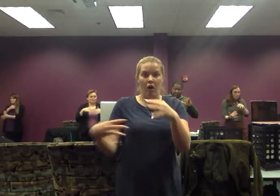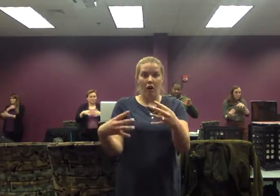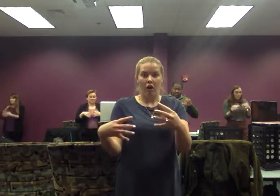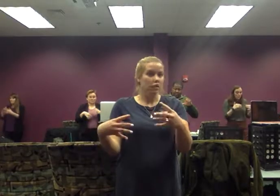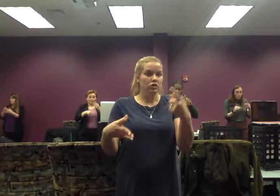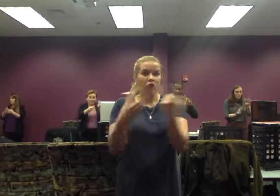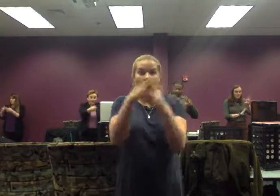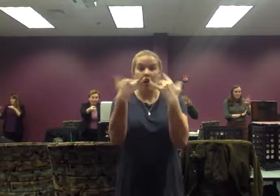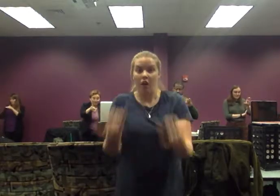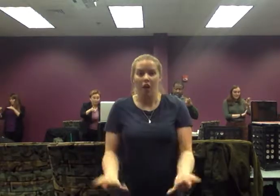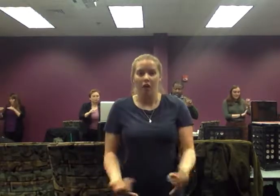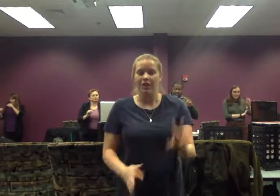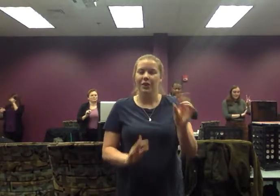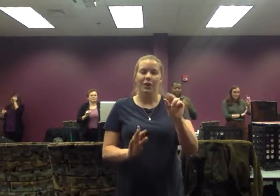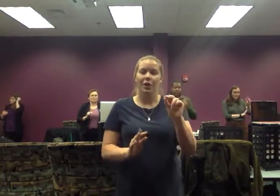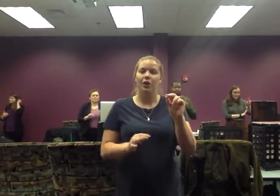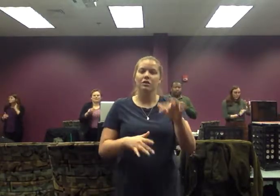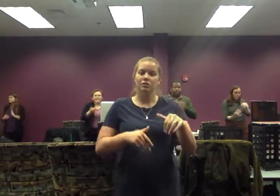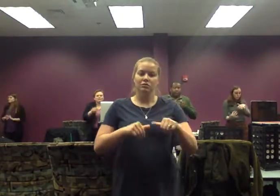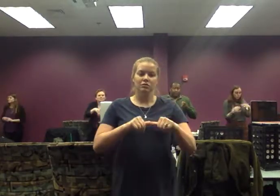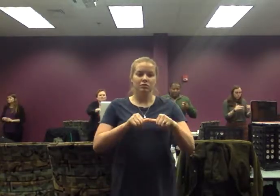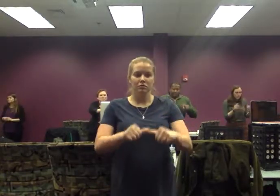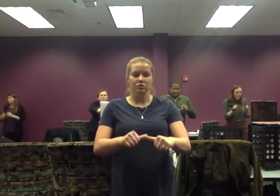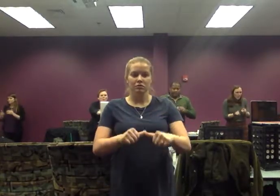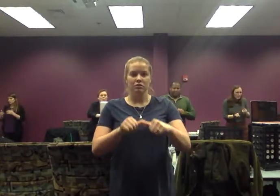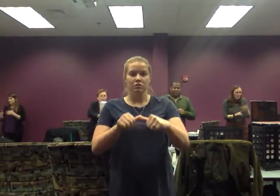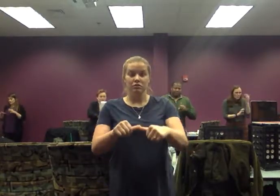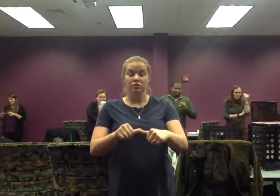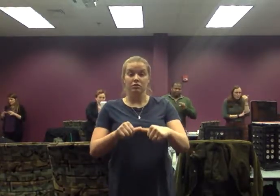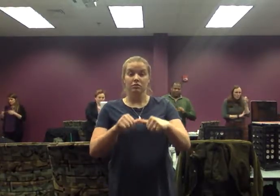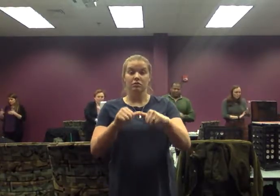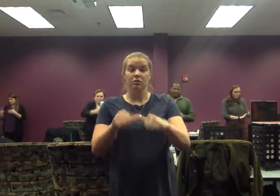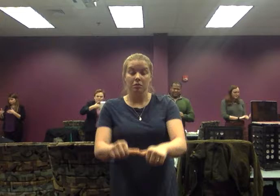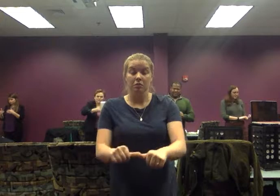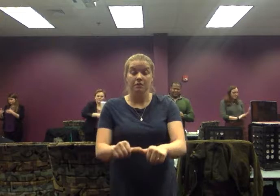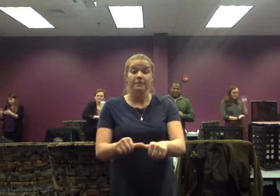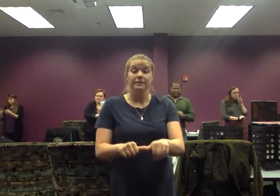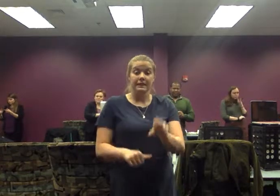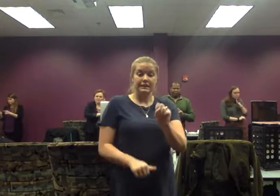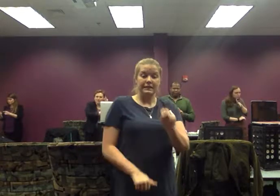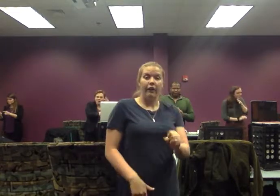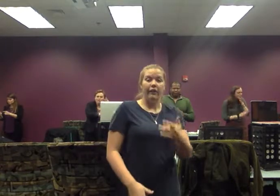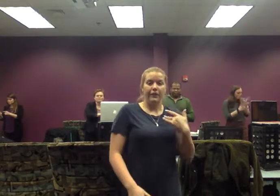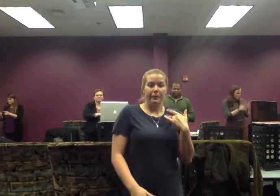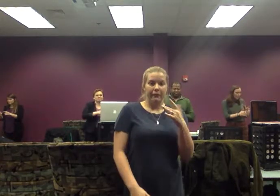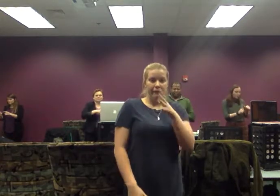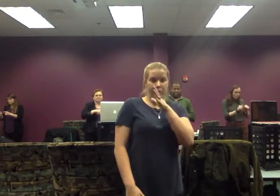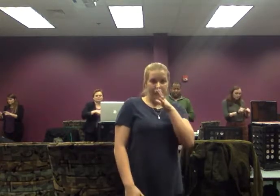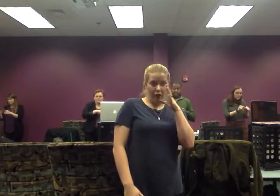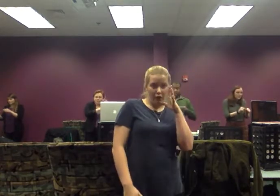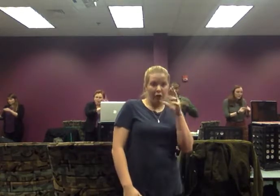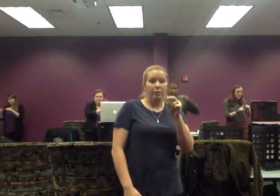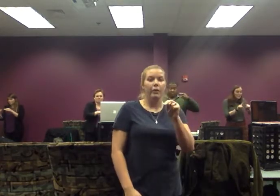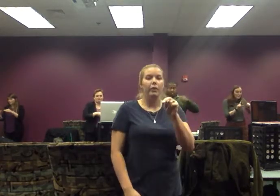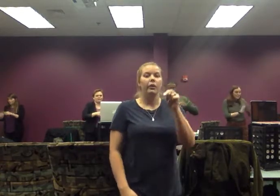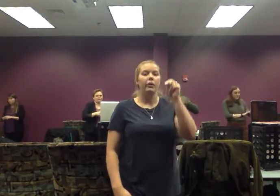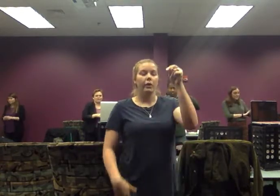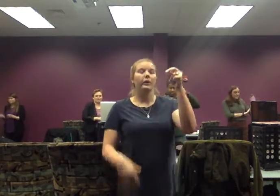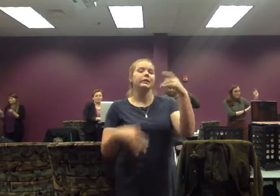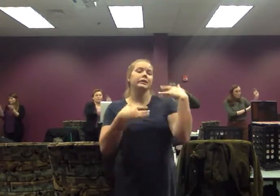agricultural in its base, while the North was becoming increasingly industrialized. In fact, many would argue that's the reason the North was able to